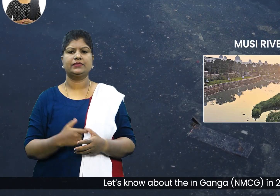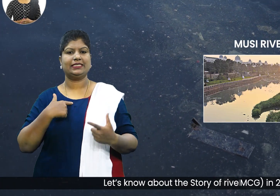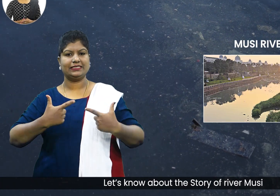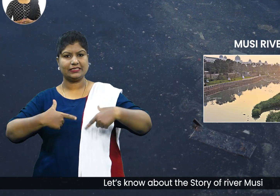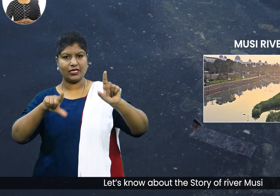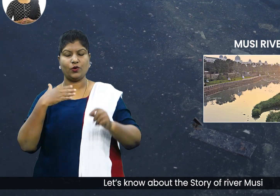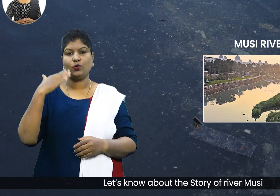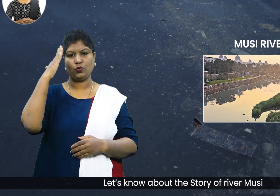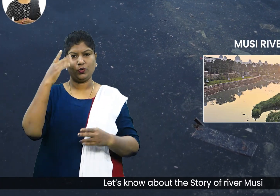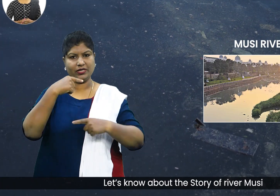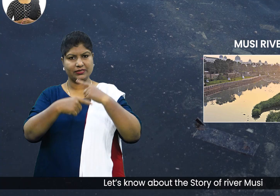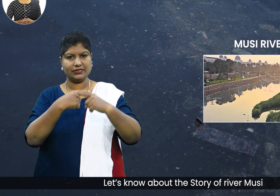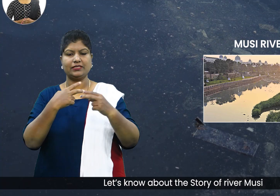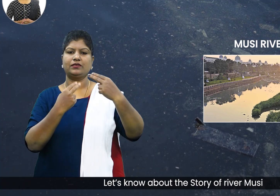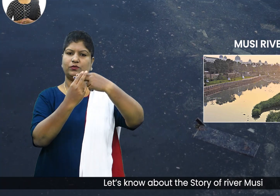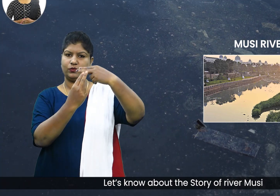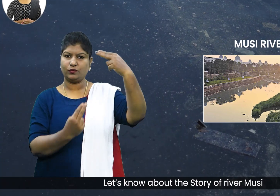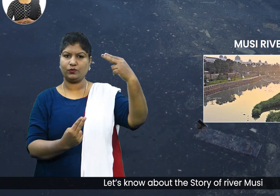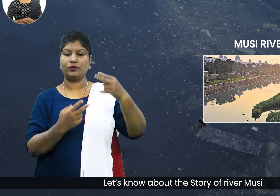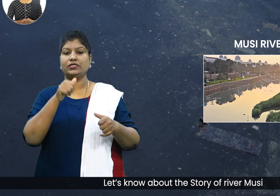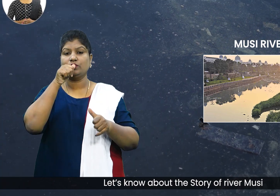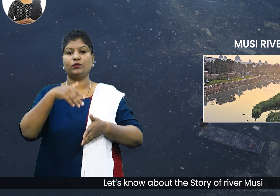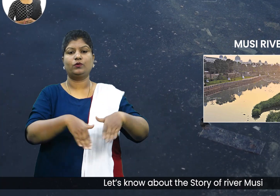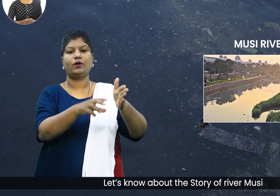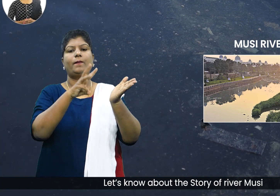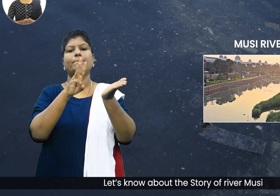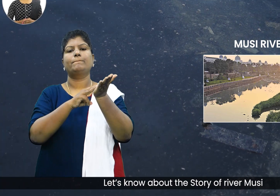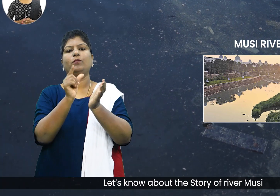Let's know about the story of river Musi.